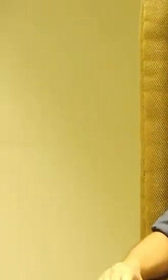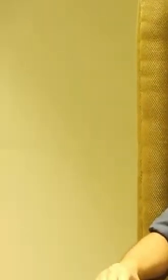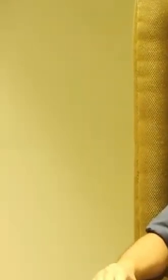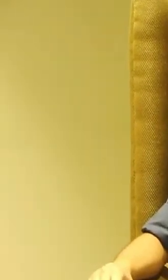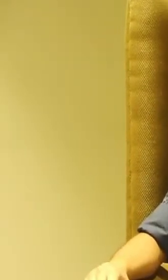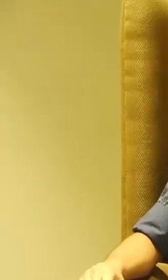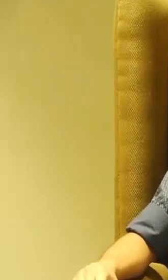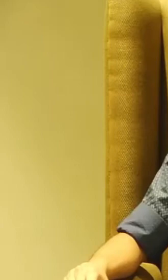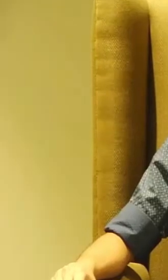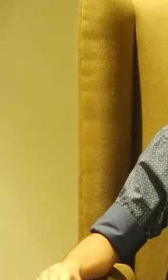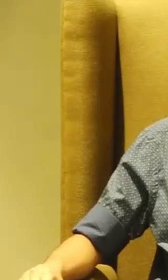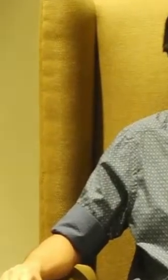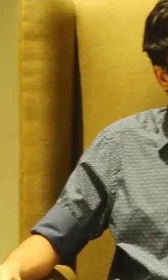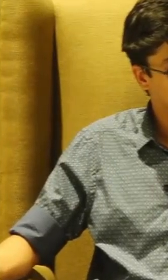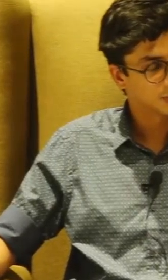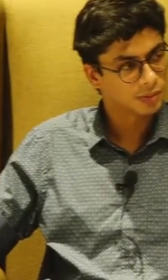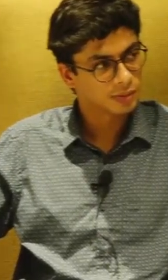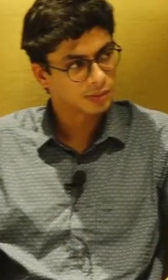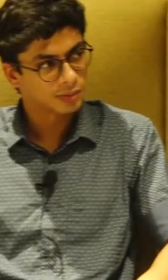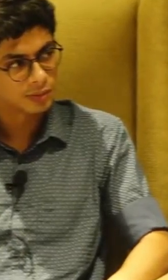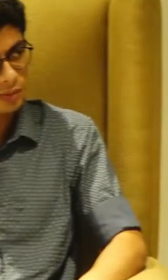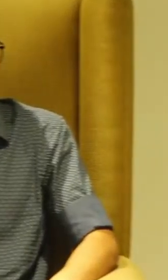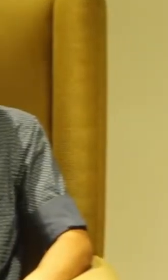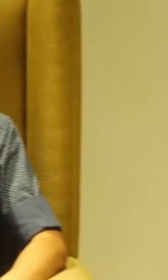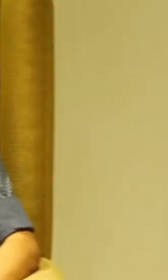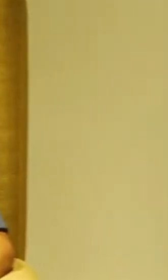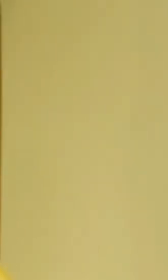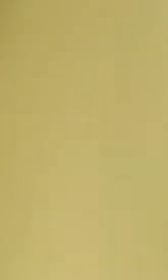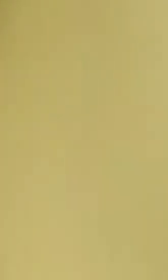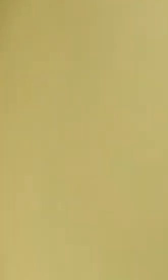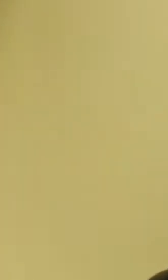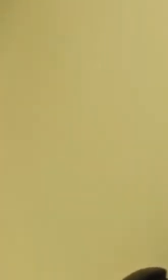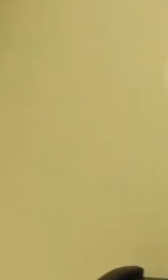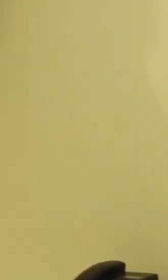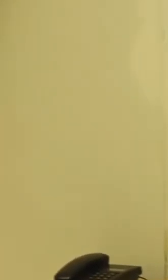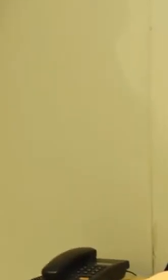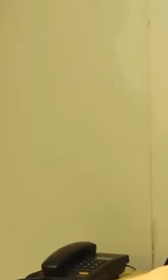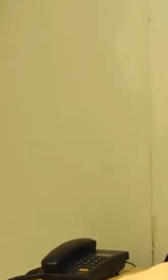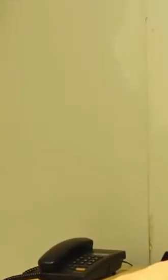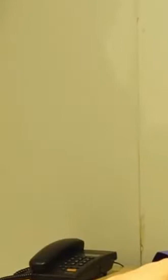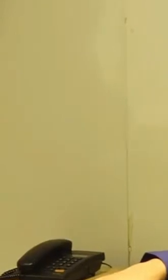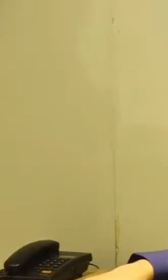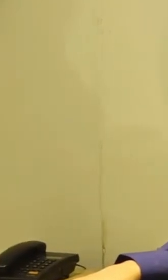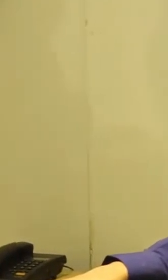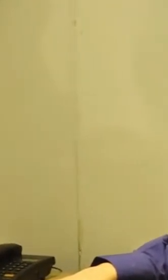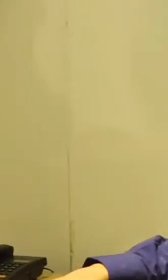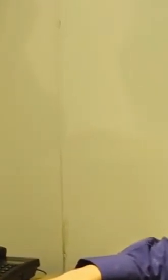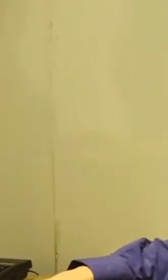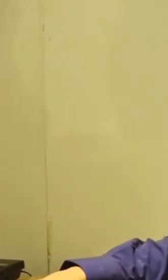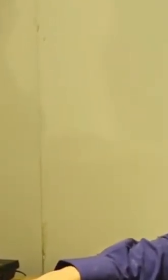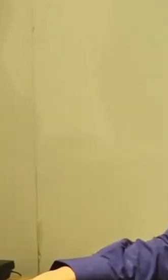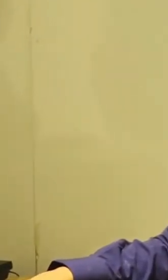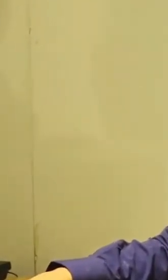a... I think the first question about life and liberty, as far as 21